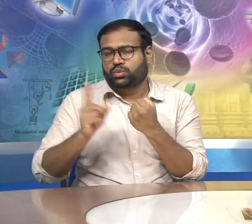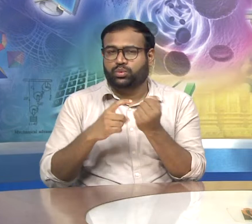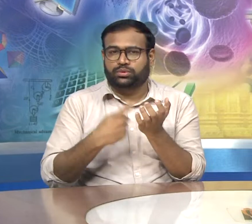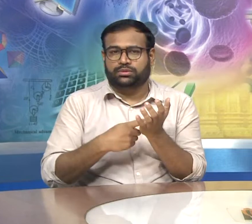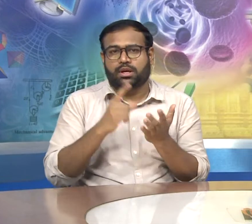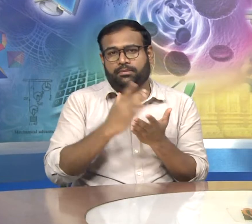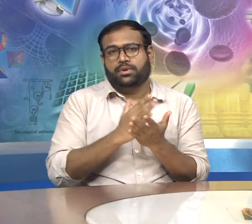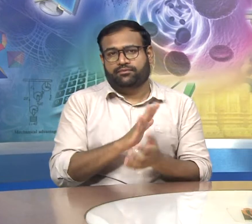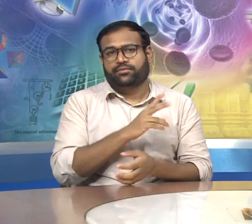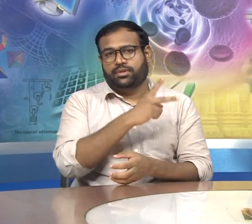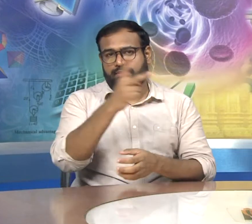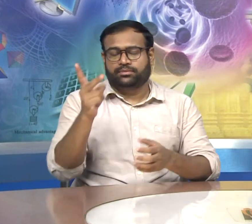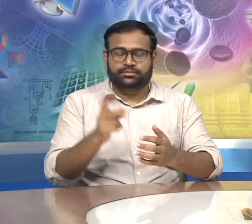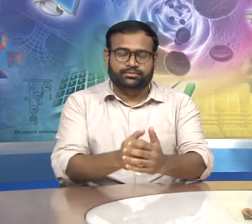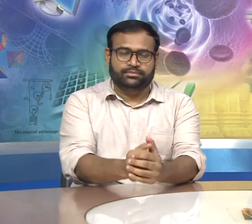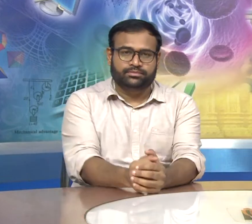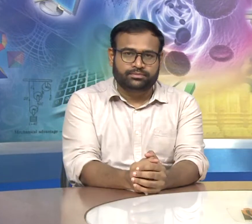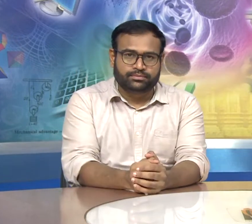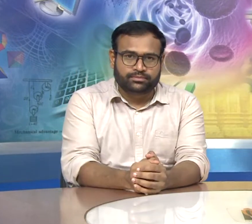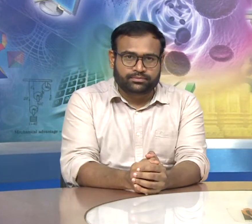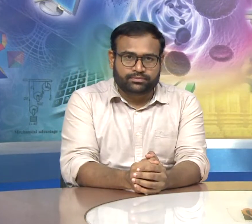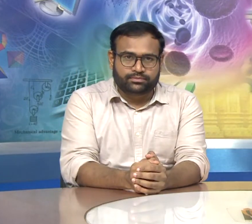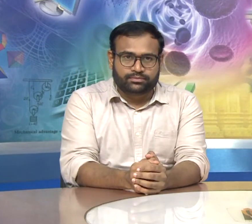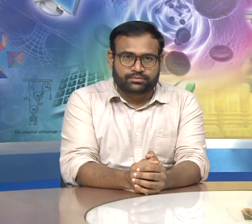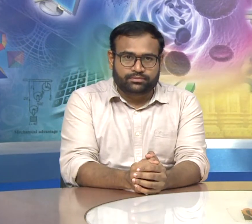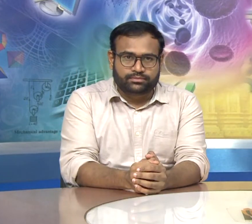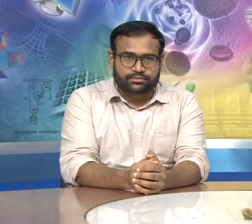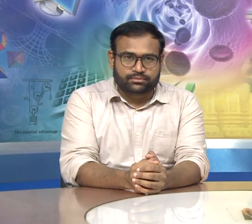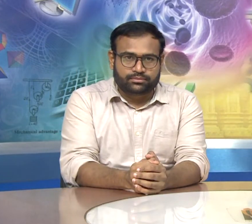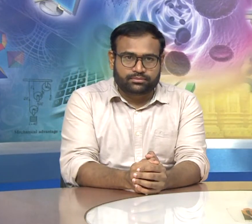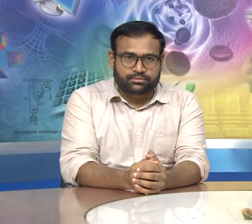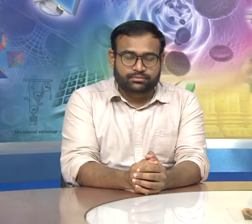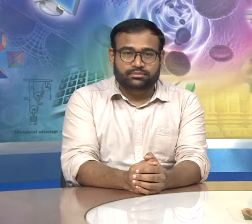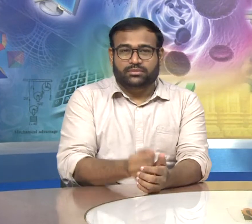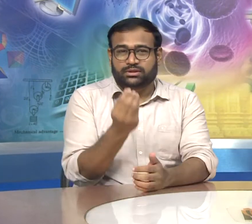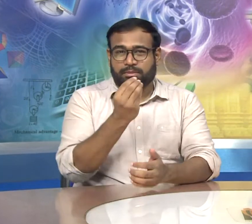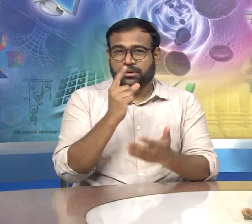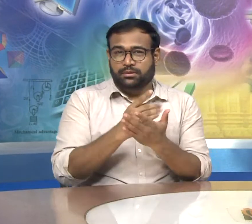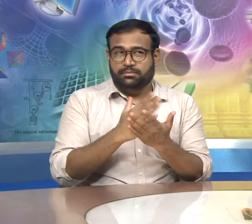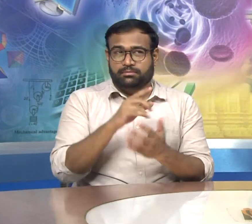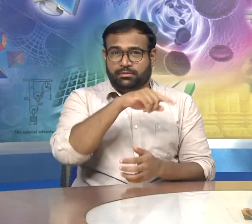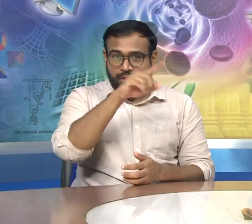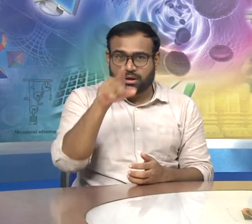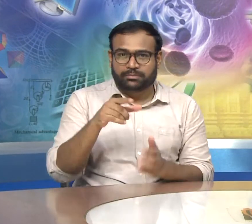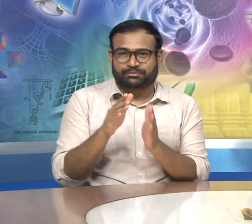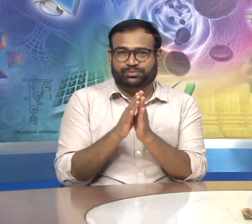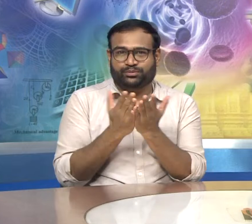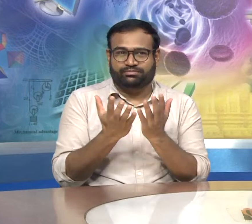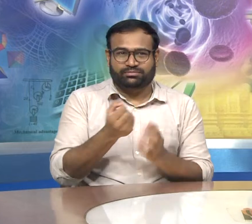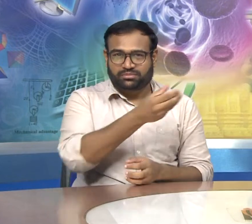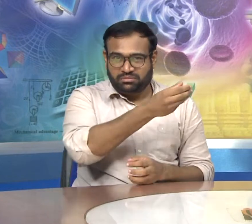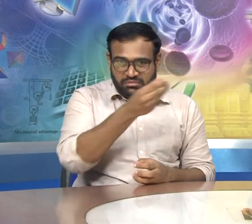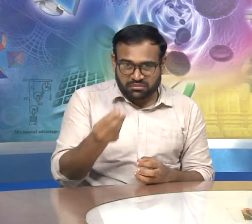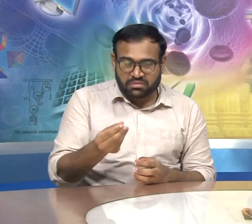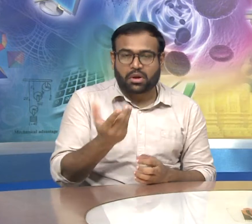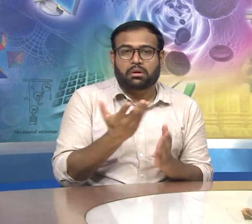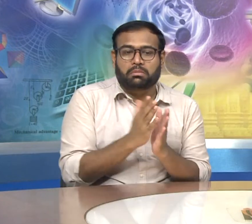services, they have difference in that. In some libraries, issue